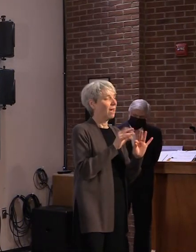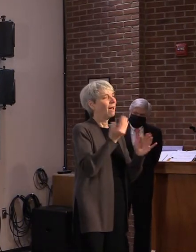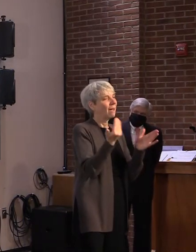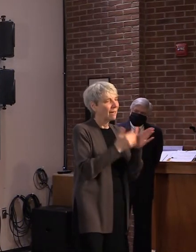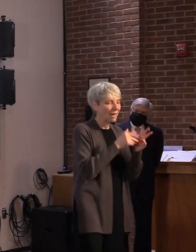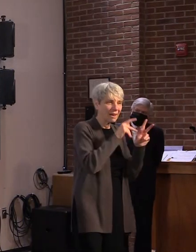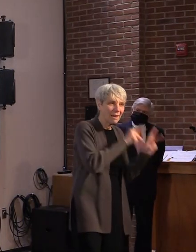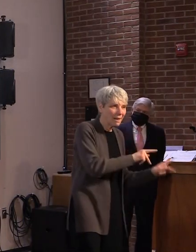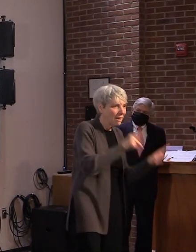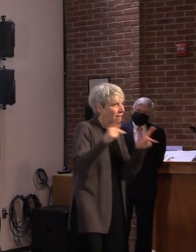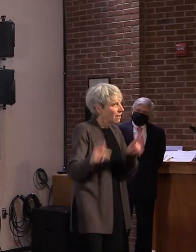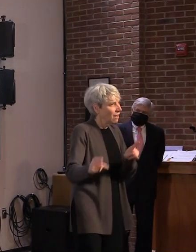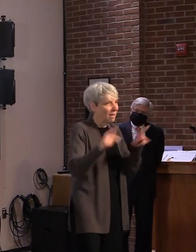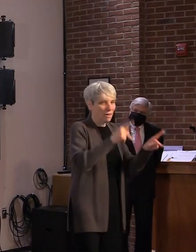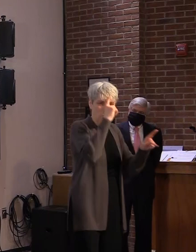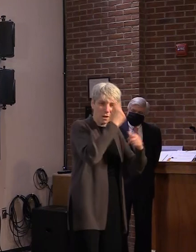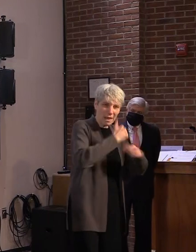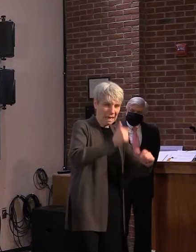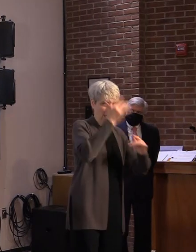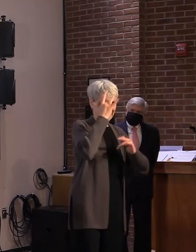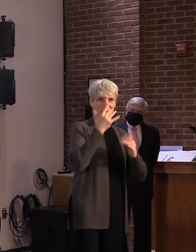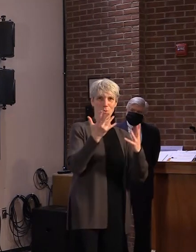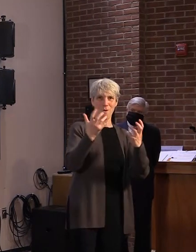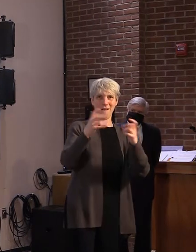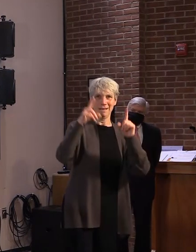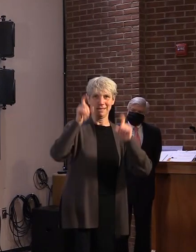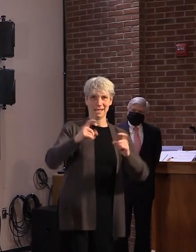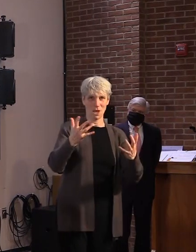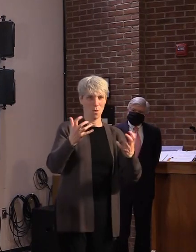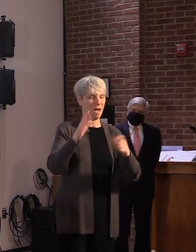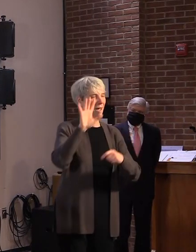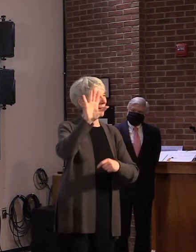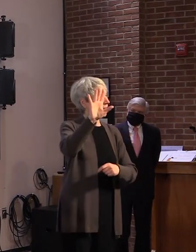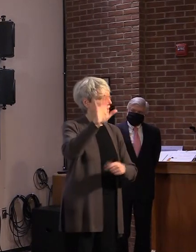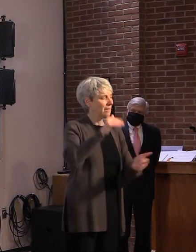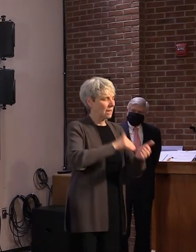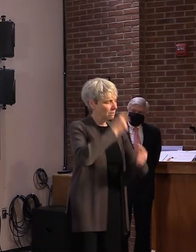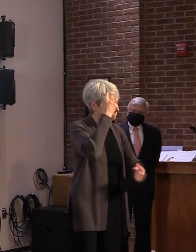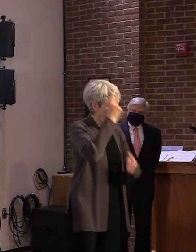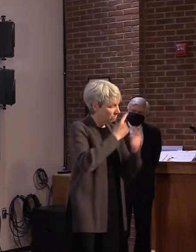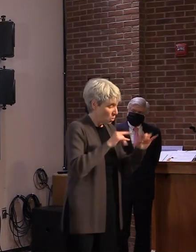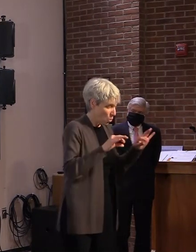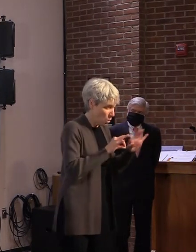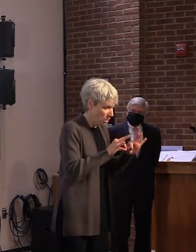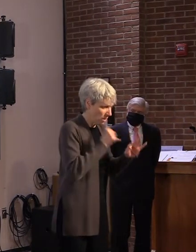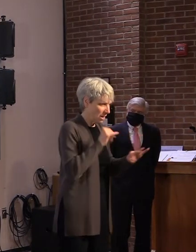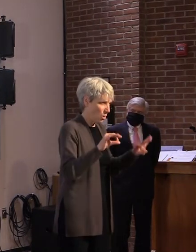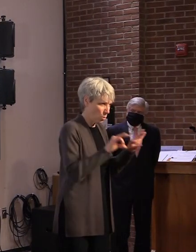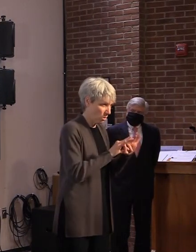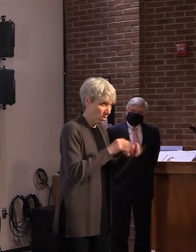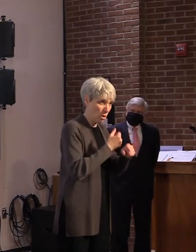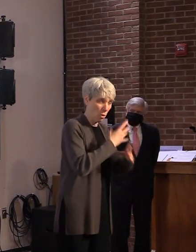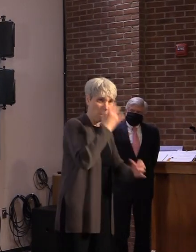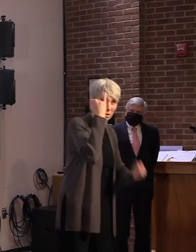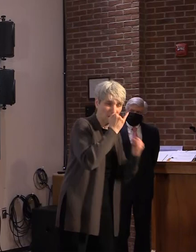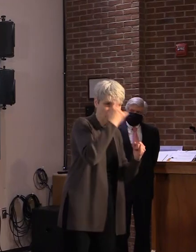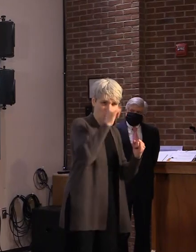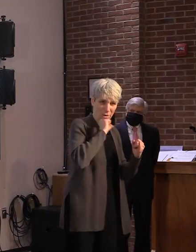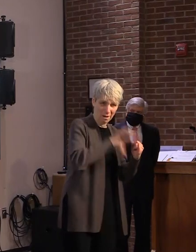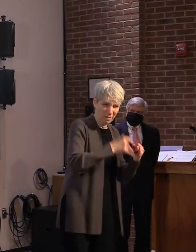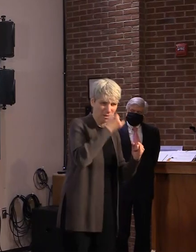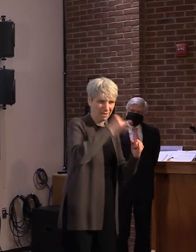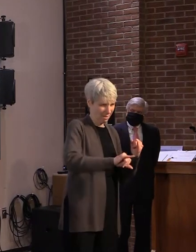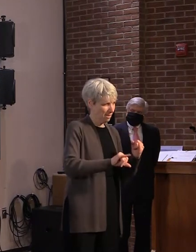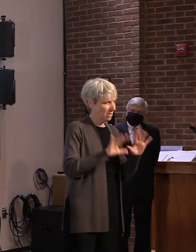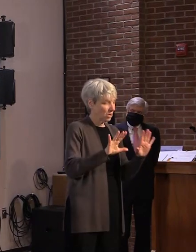thought process you want your doctor to be going through and that you should start to go through yourself as well. And if you would like to ask your doctor for